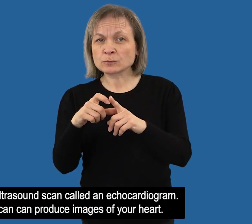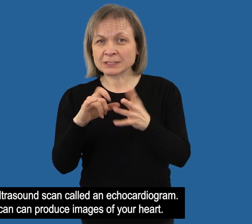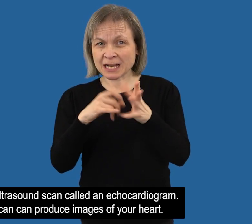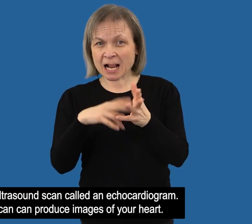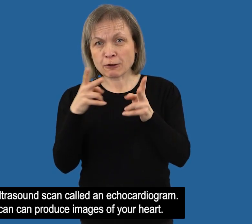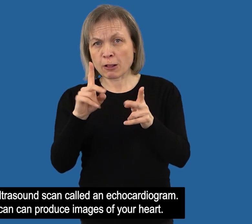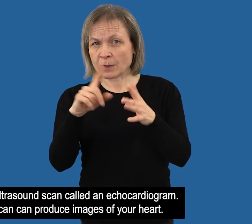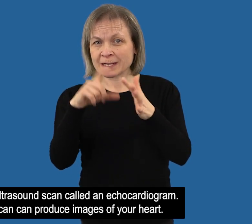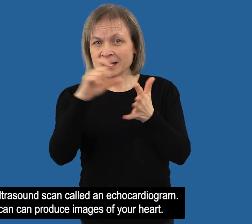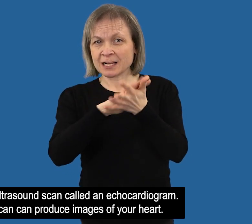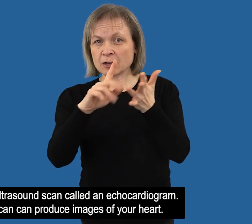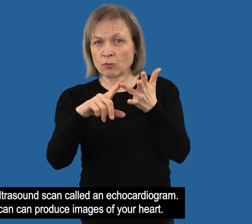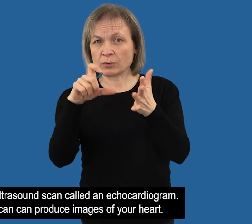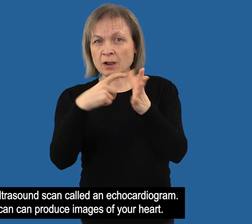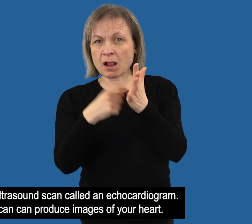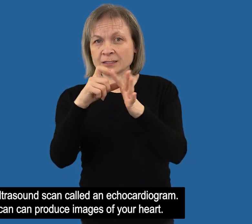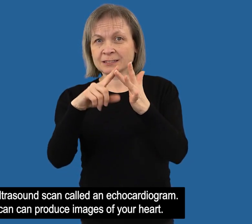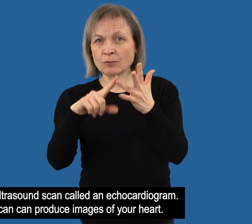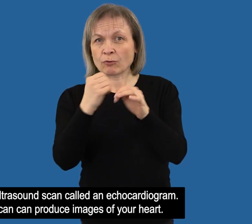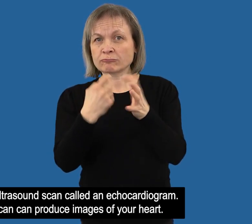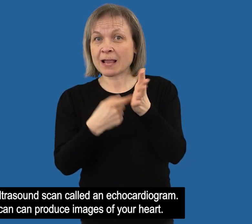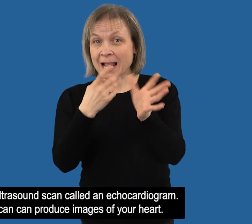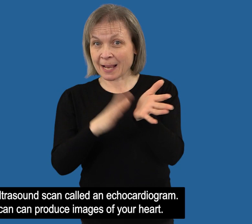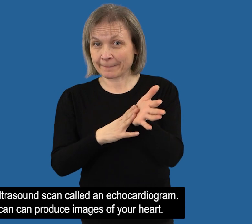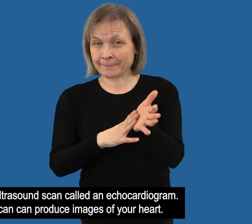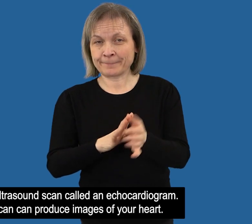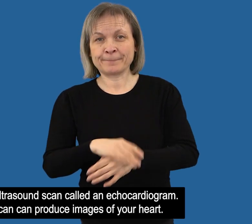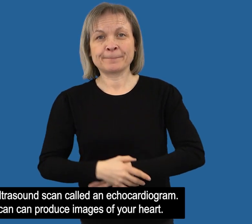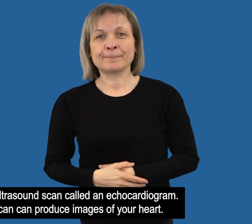Another type of ultrasound scan called an echocardiogram.